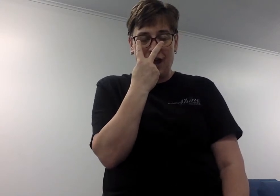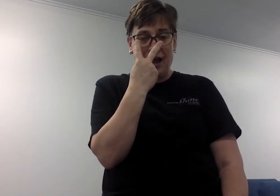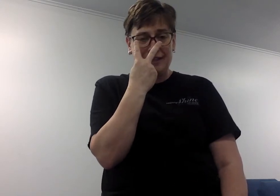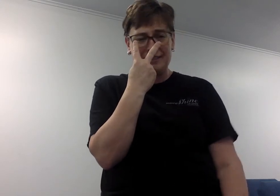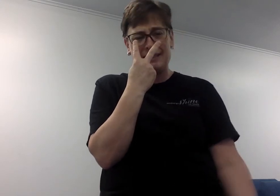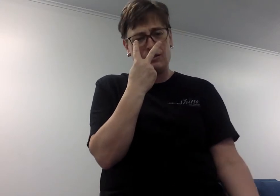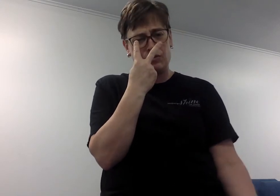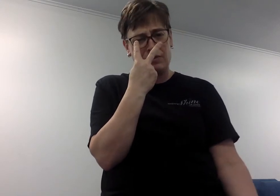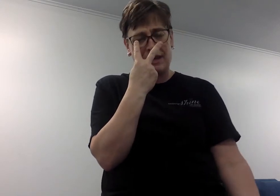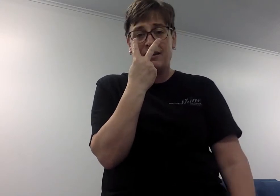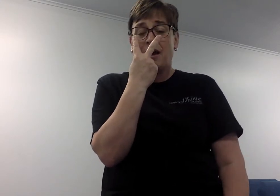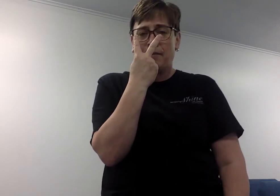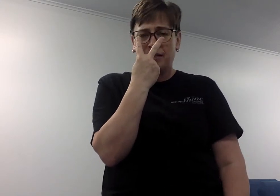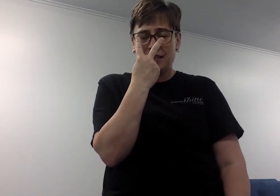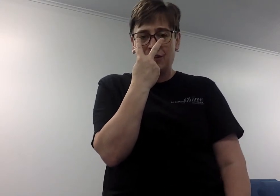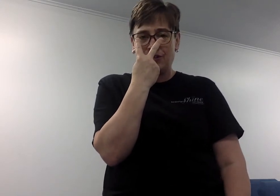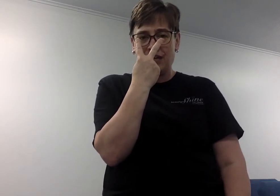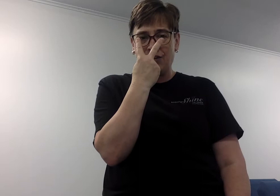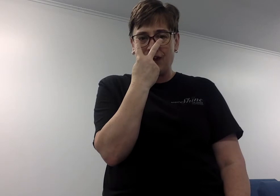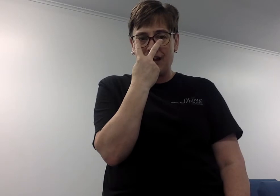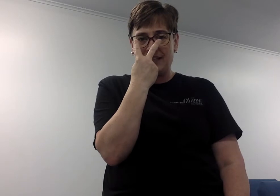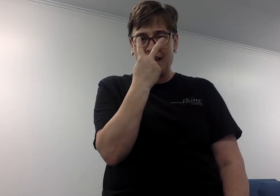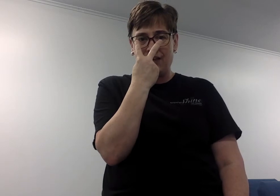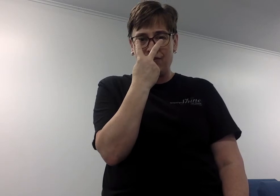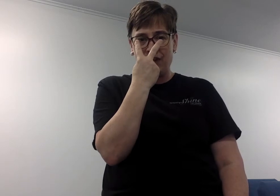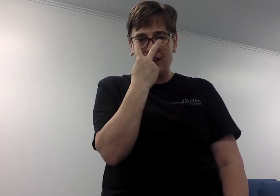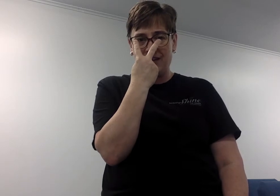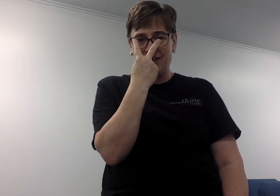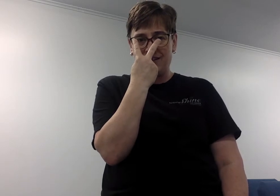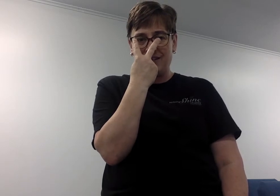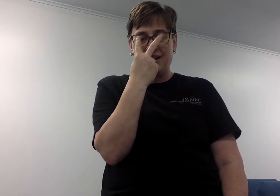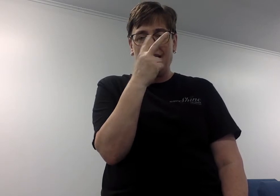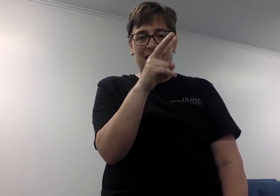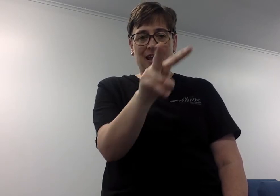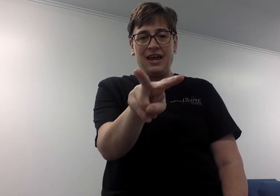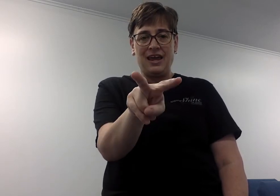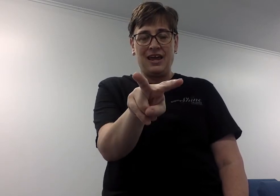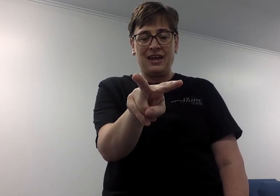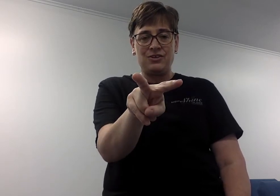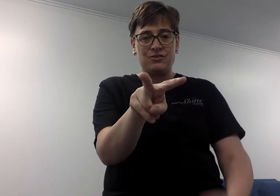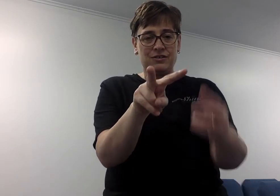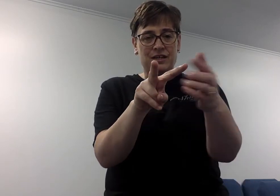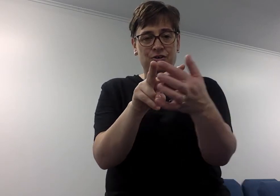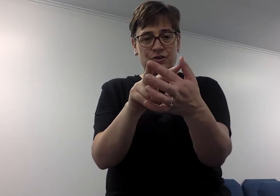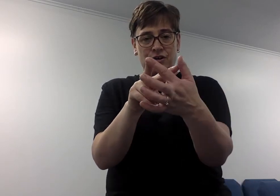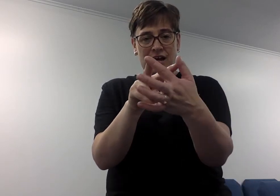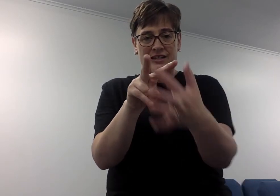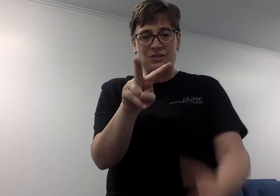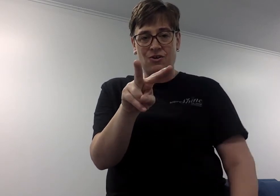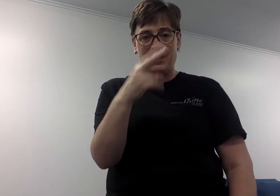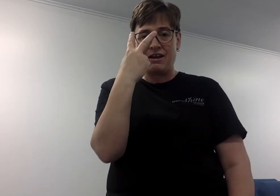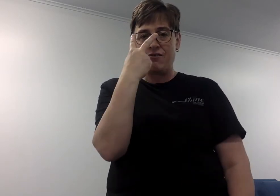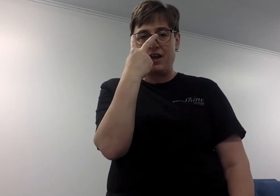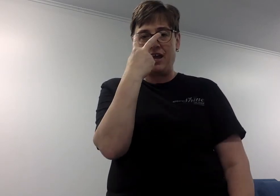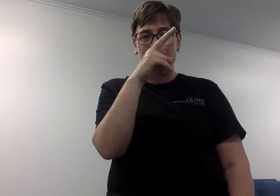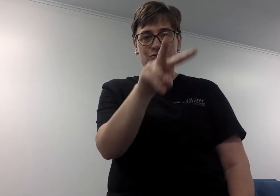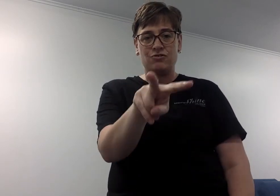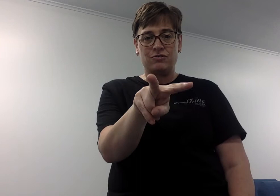eyes, this sounds really bad, but it's like you're taking your eyes out of your head, and here your eyes are now, and you're